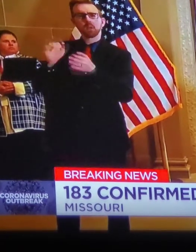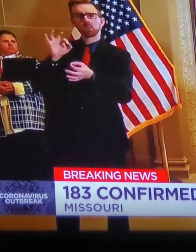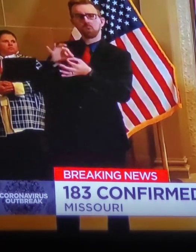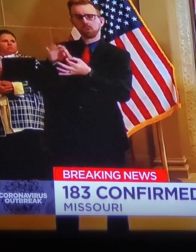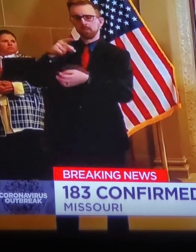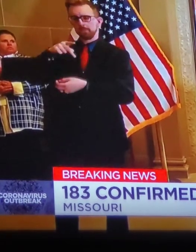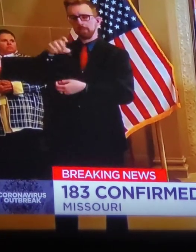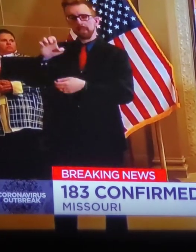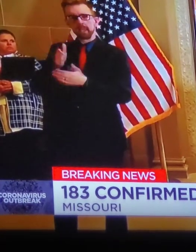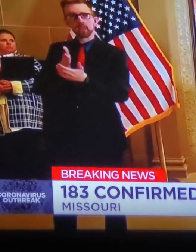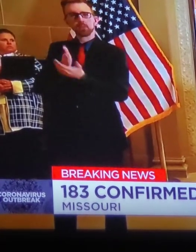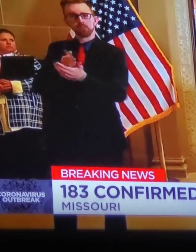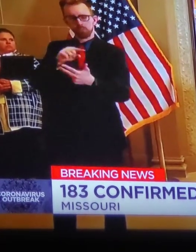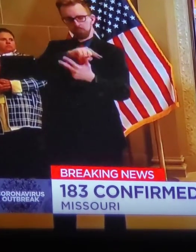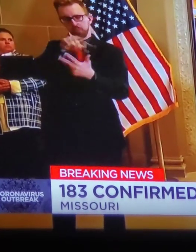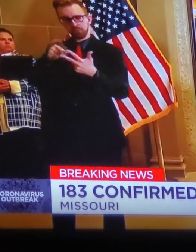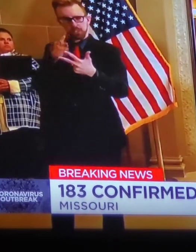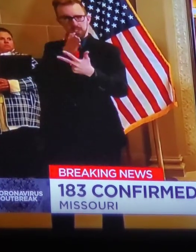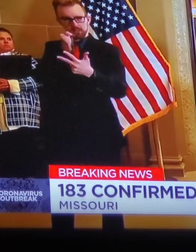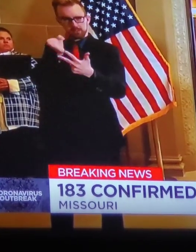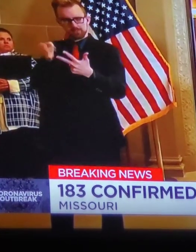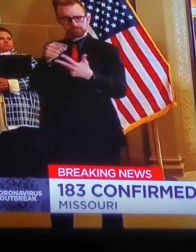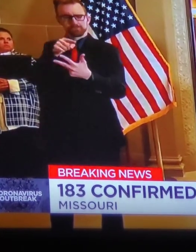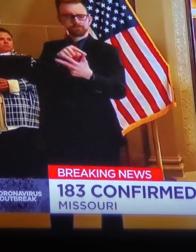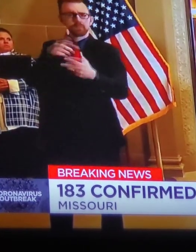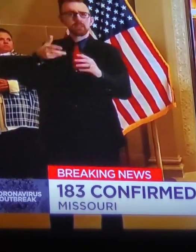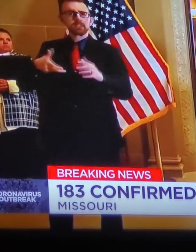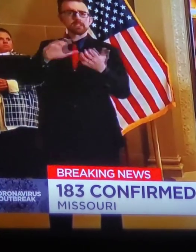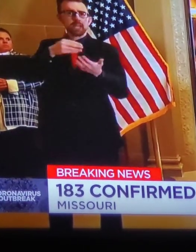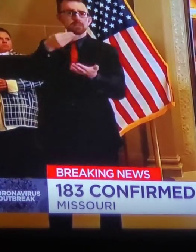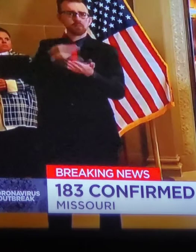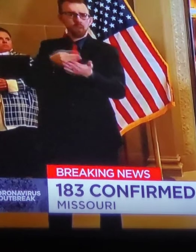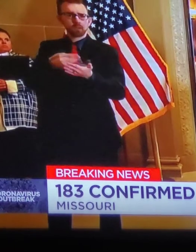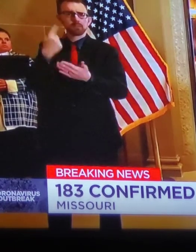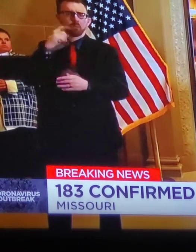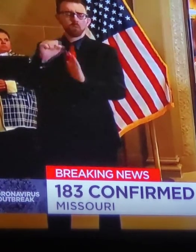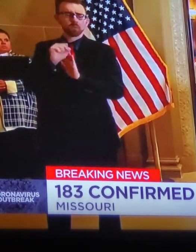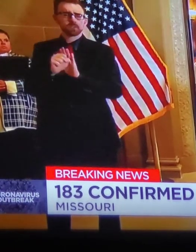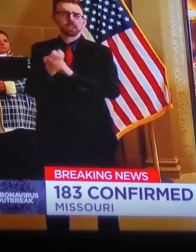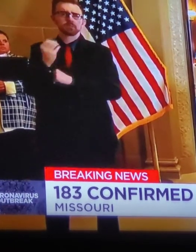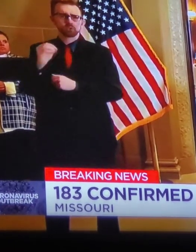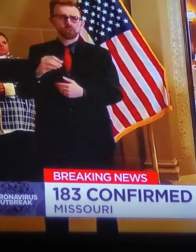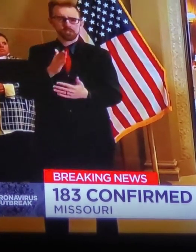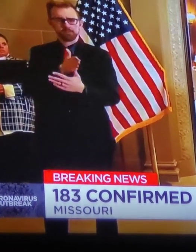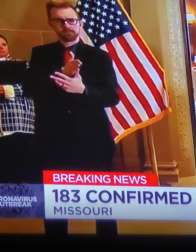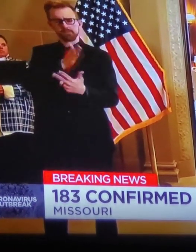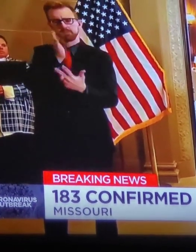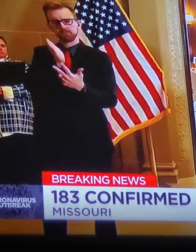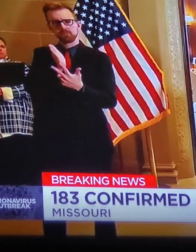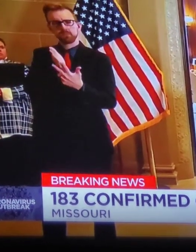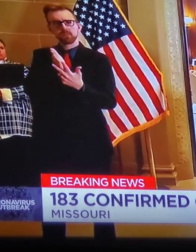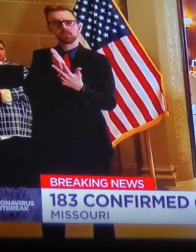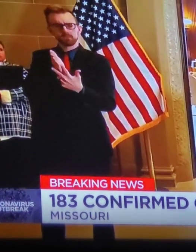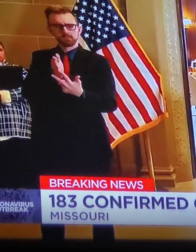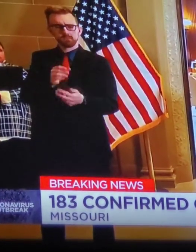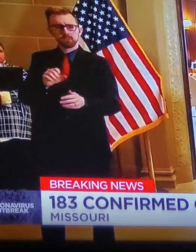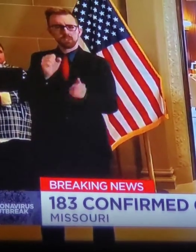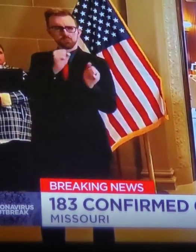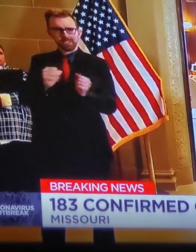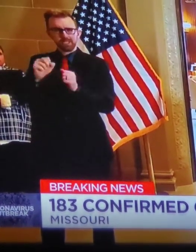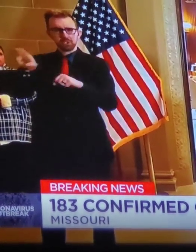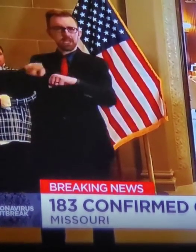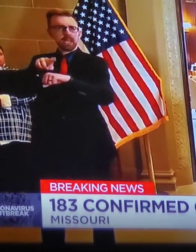PPE through three sources: our disaster funds for the state of Missouri, the Strategic National